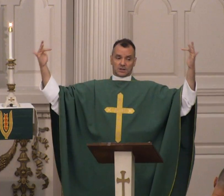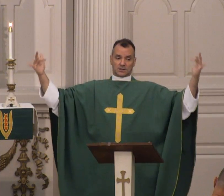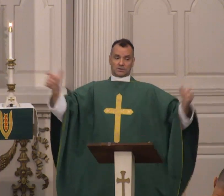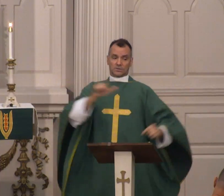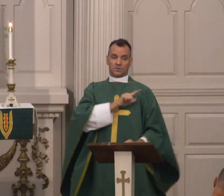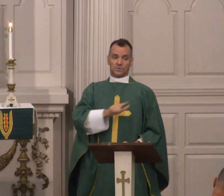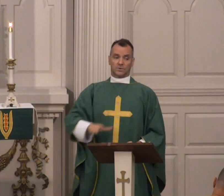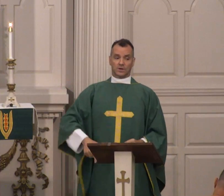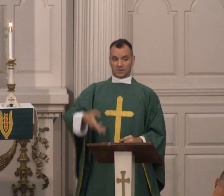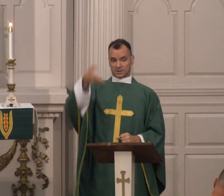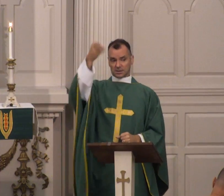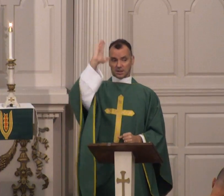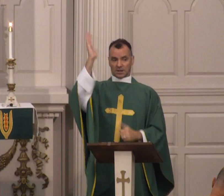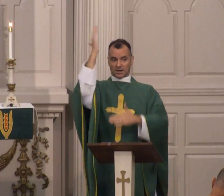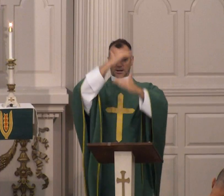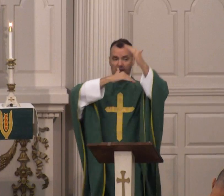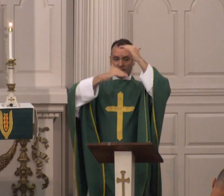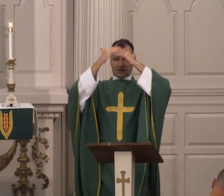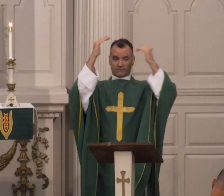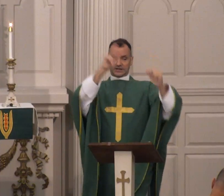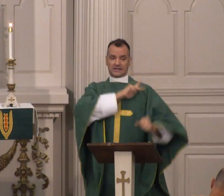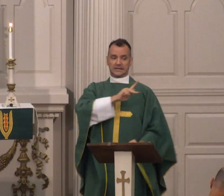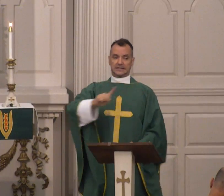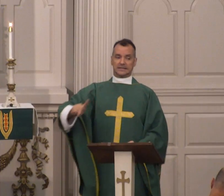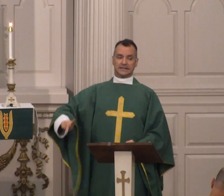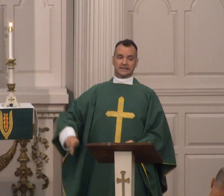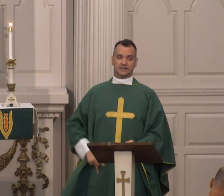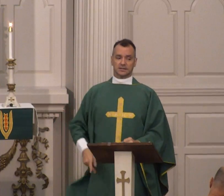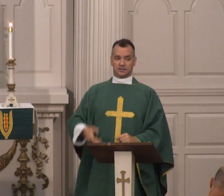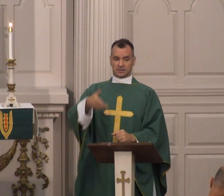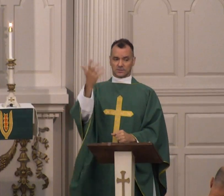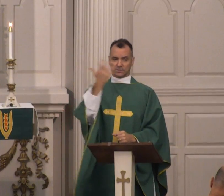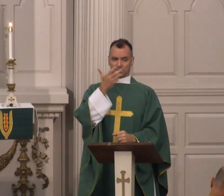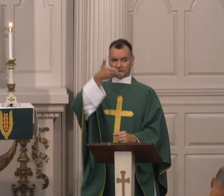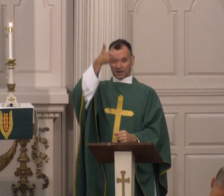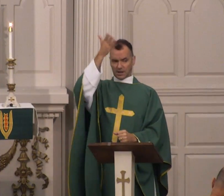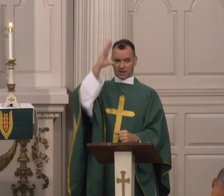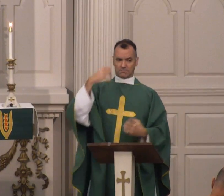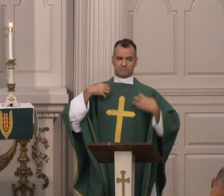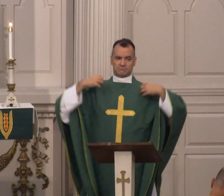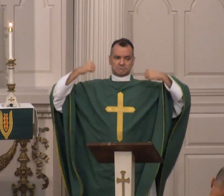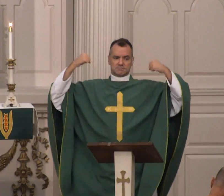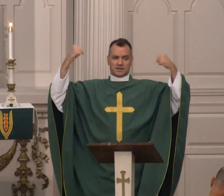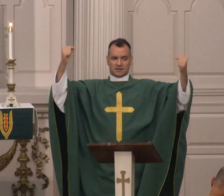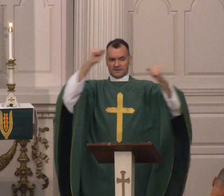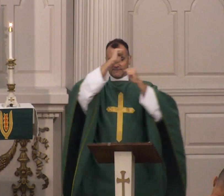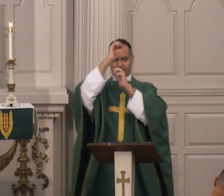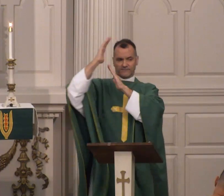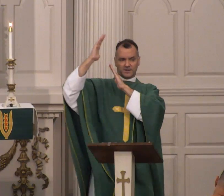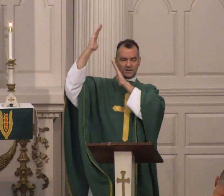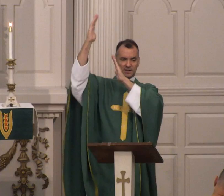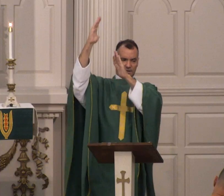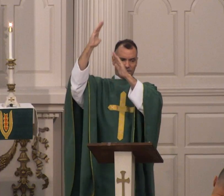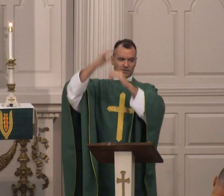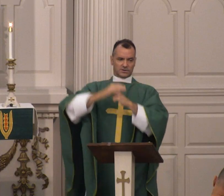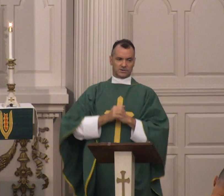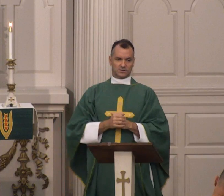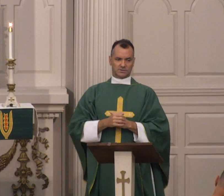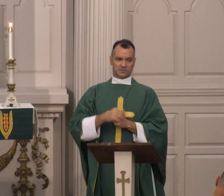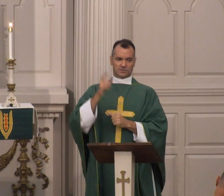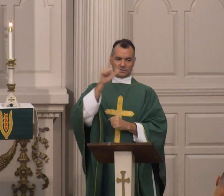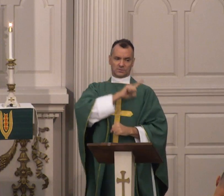glory. Lord God, heavenly King, O God, almighty